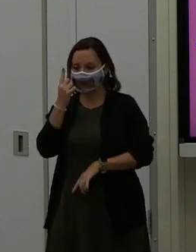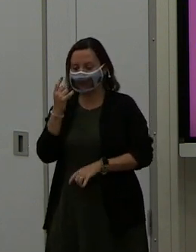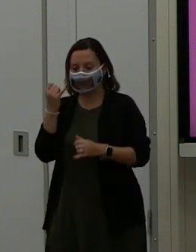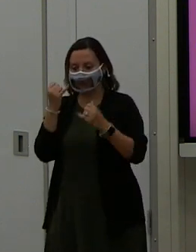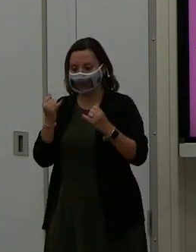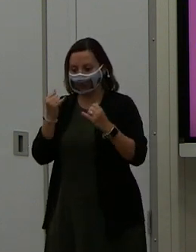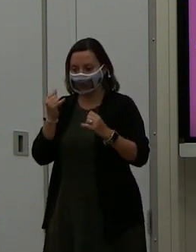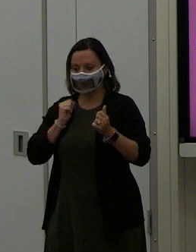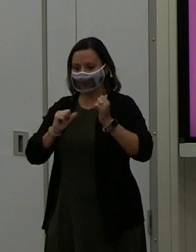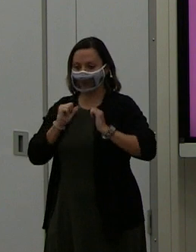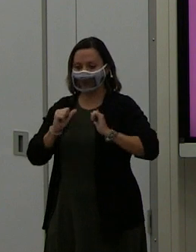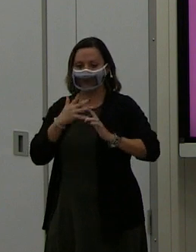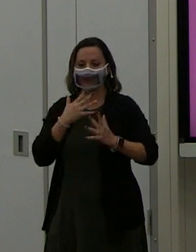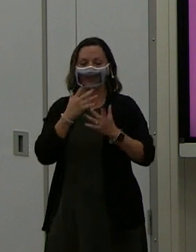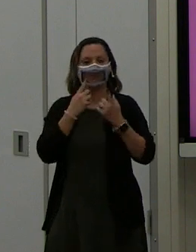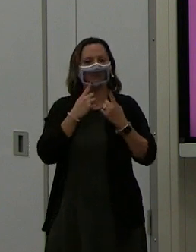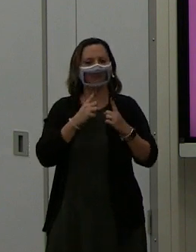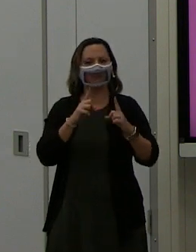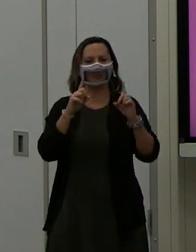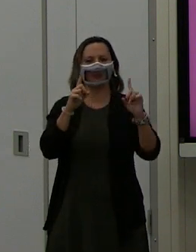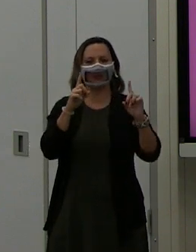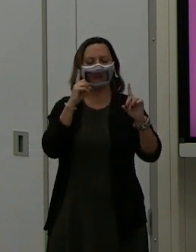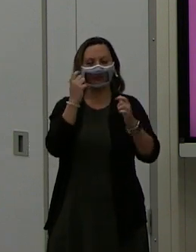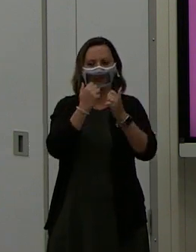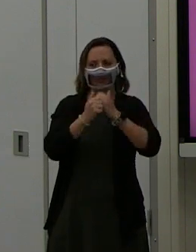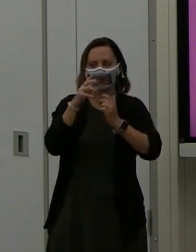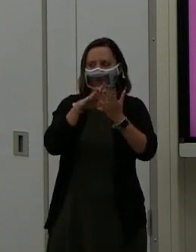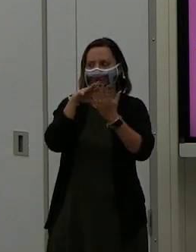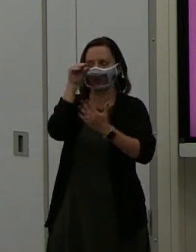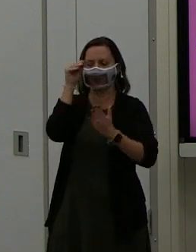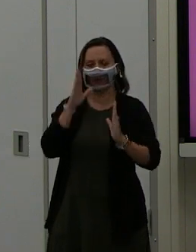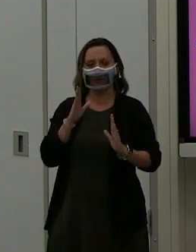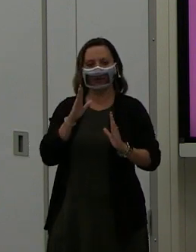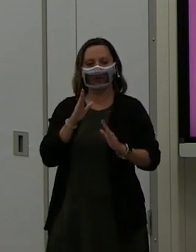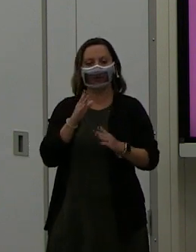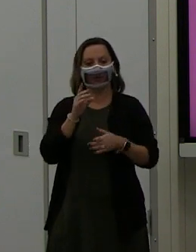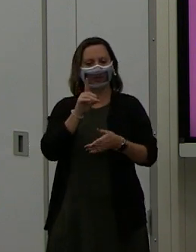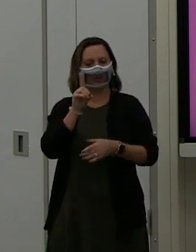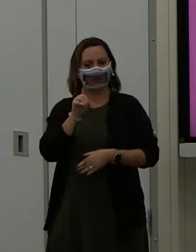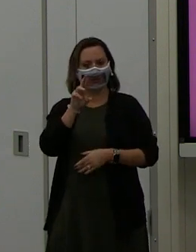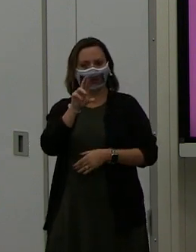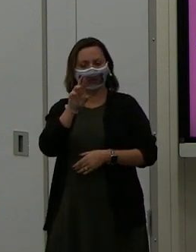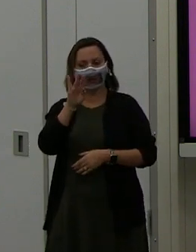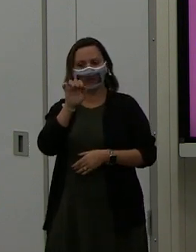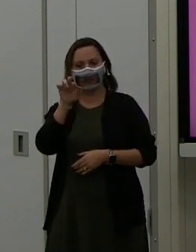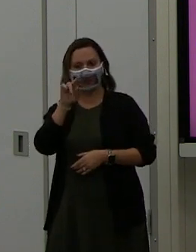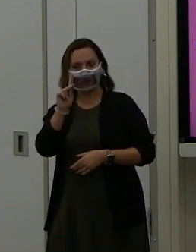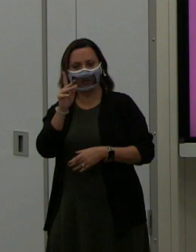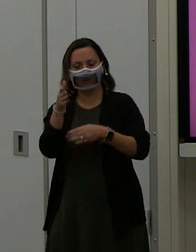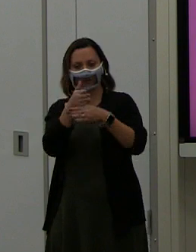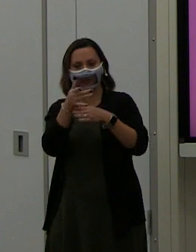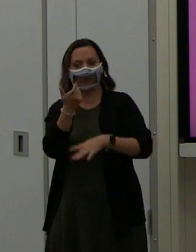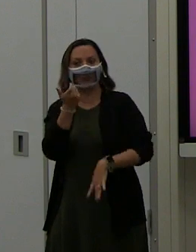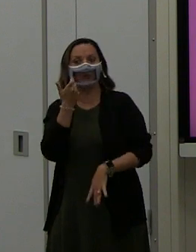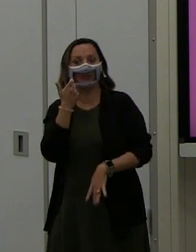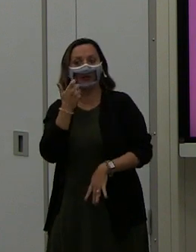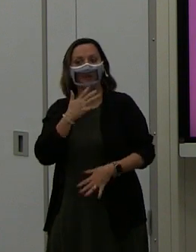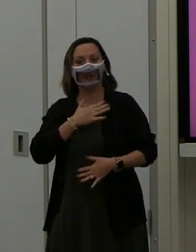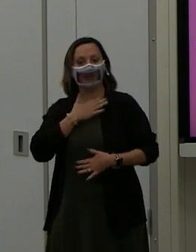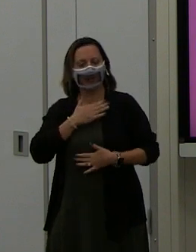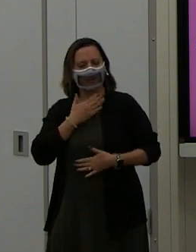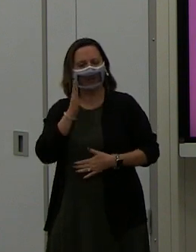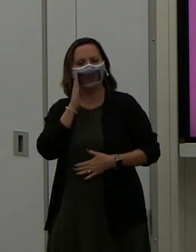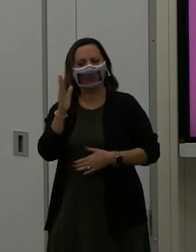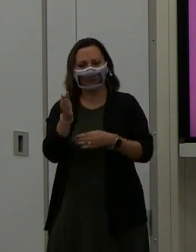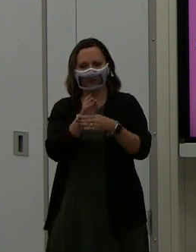and equity for each of our learners. I know that Dr. Beckner has shared some of these data with you previously. I'll be happy to return and share these